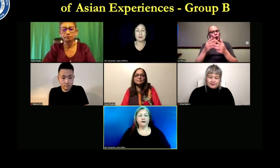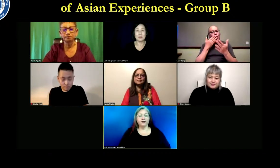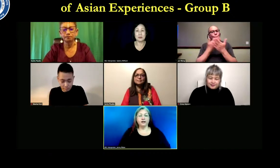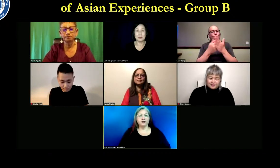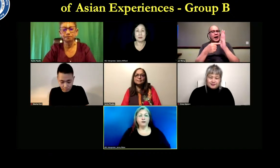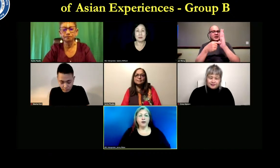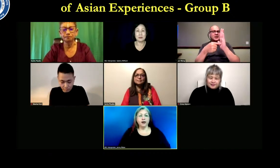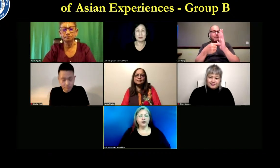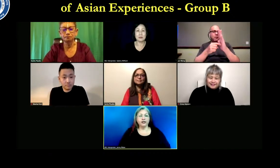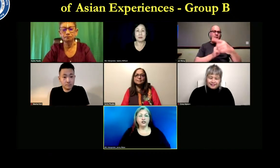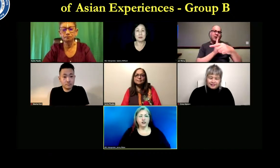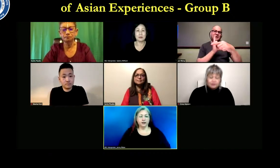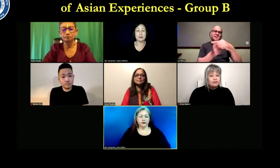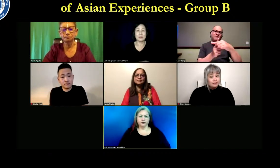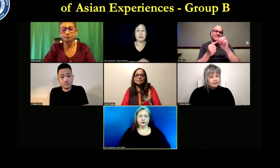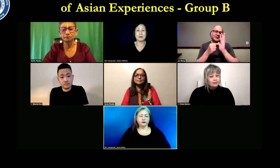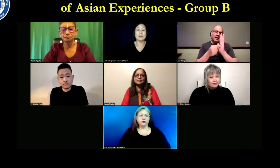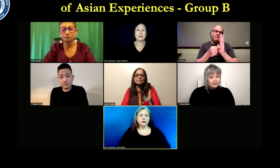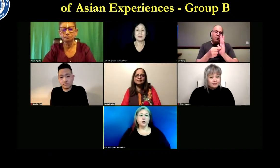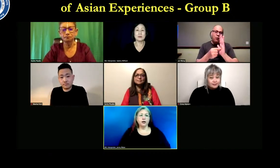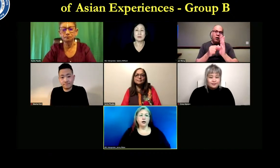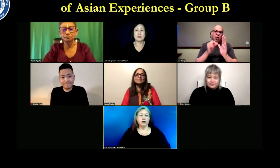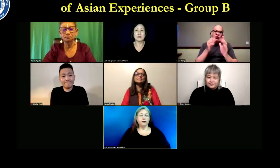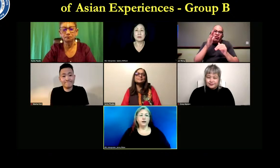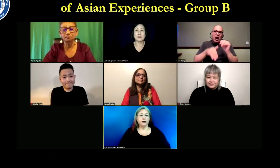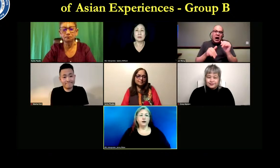and have this marriage